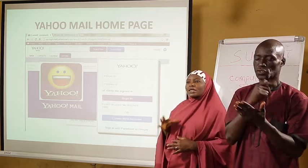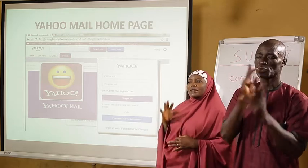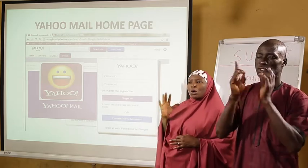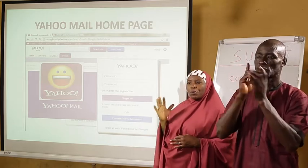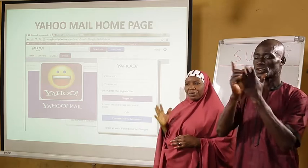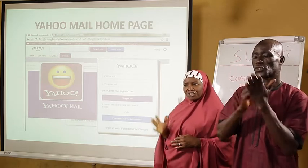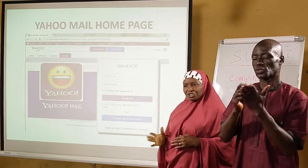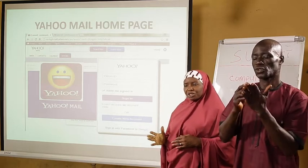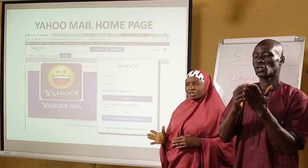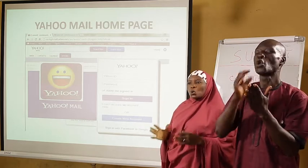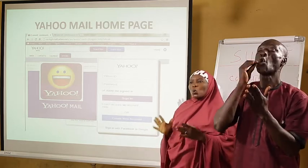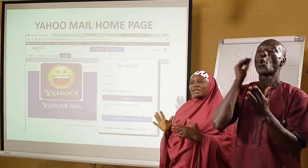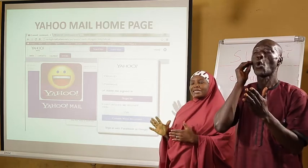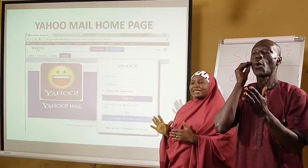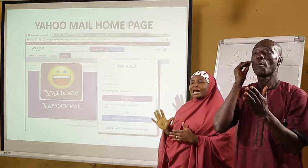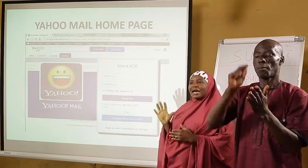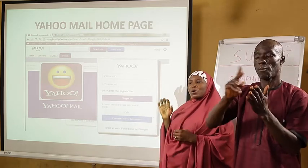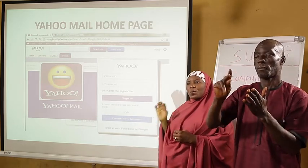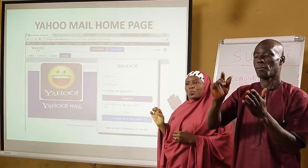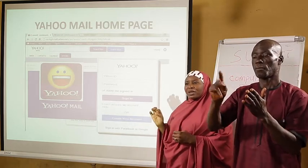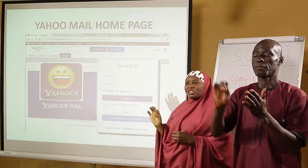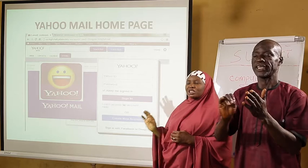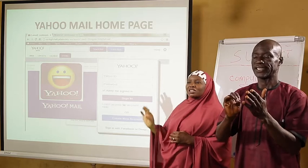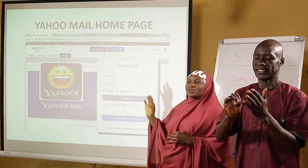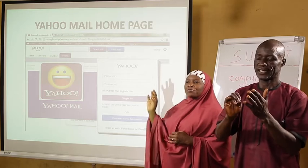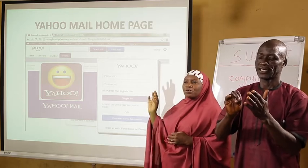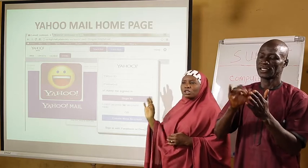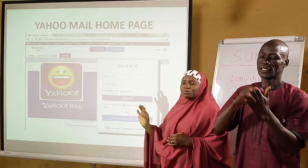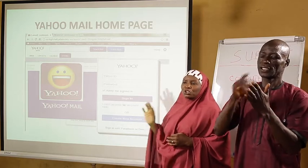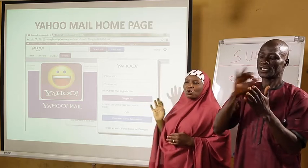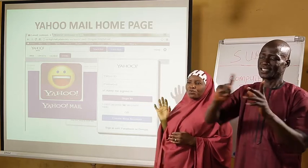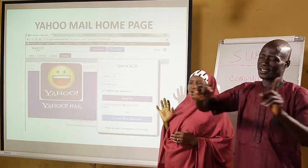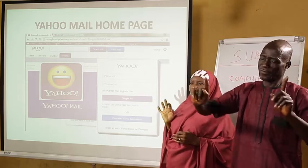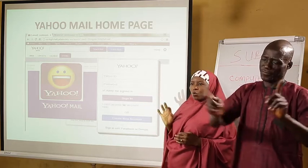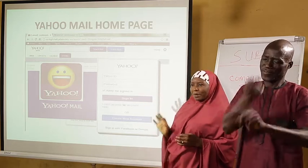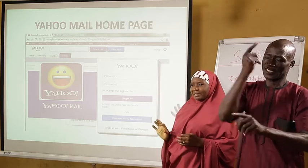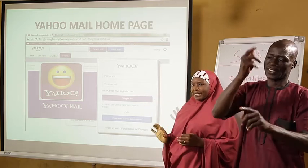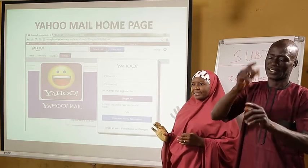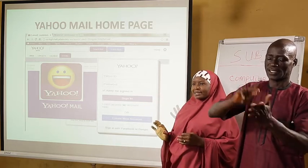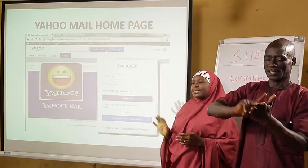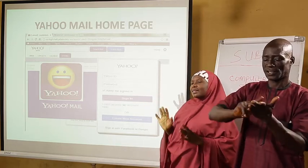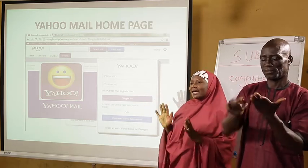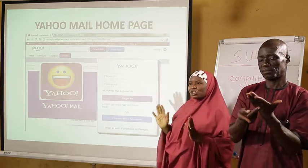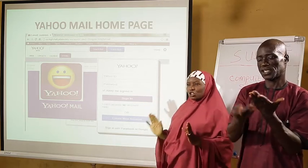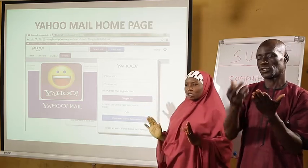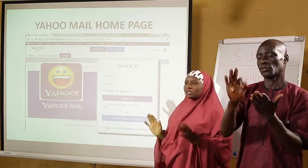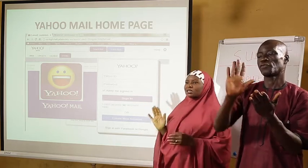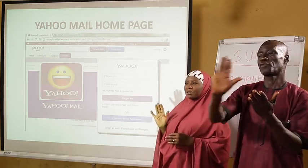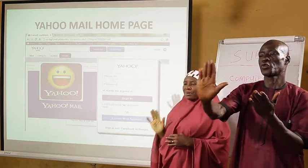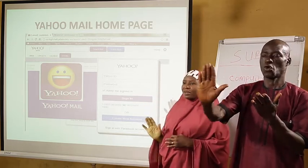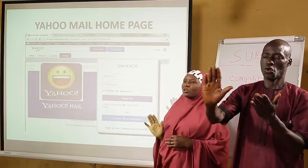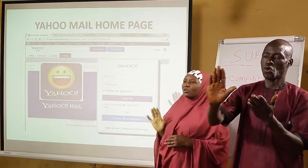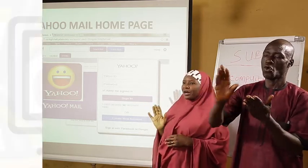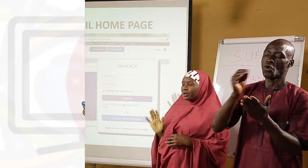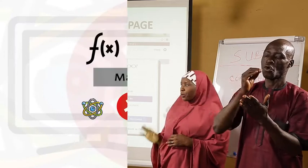discussed what the home page is. We said an home page is the first page of your website. That's just